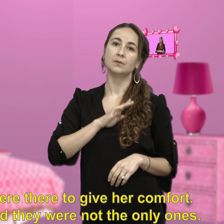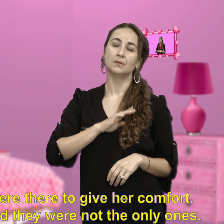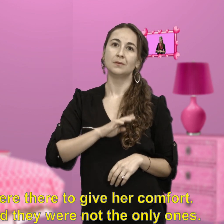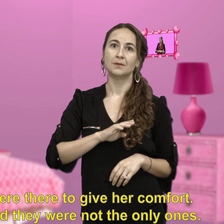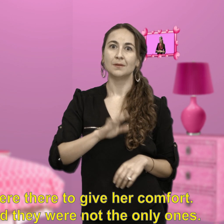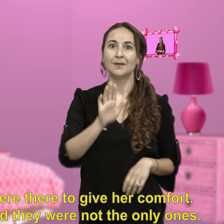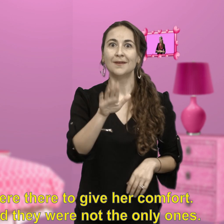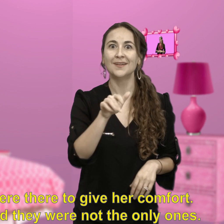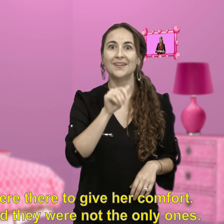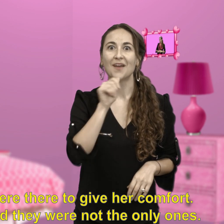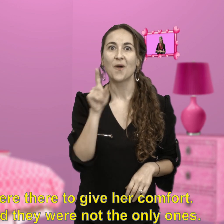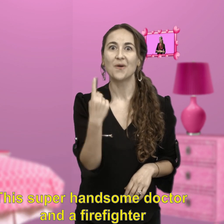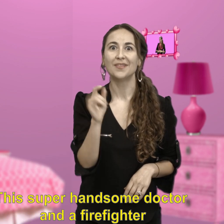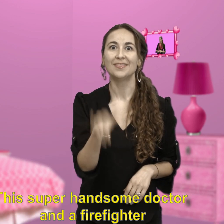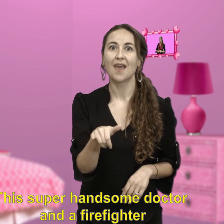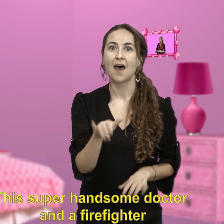comfort. And they were not the only ones.